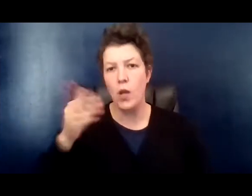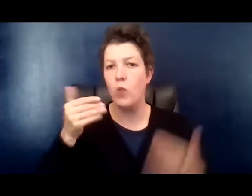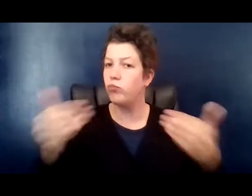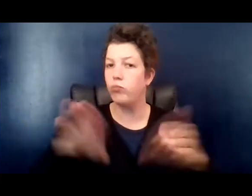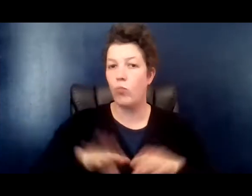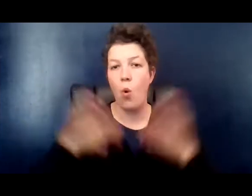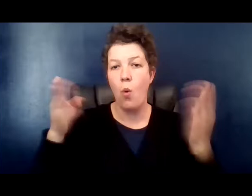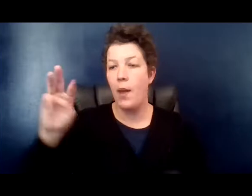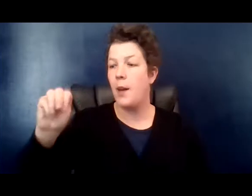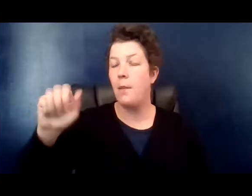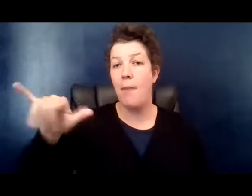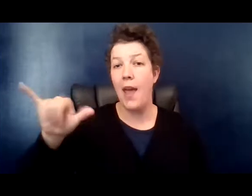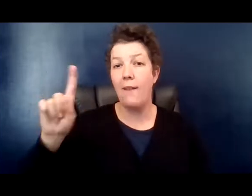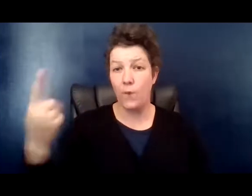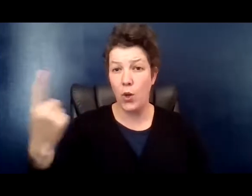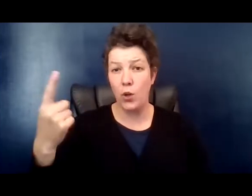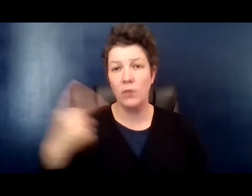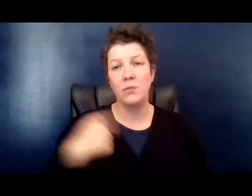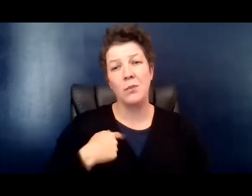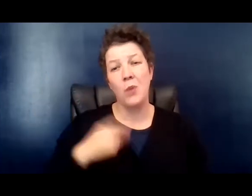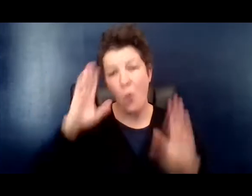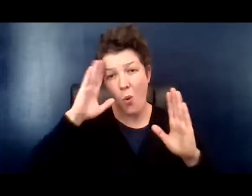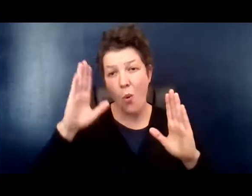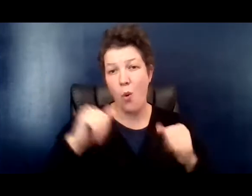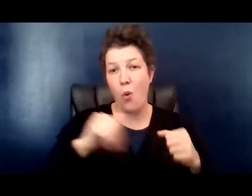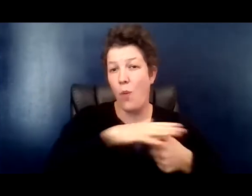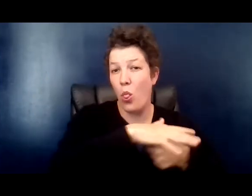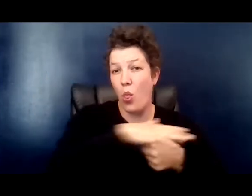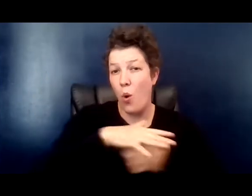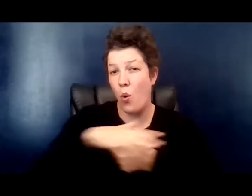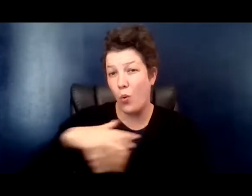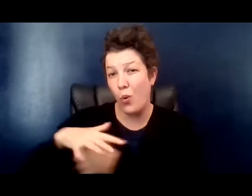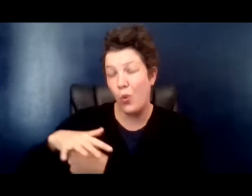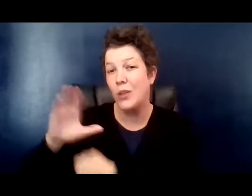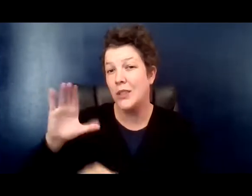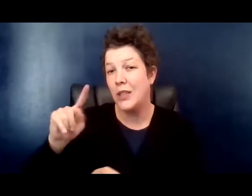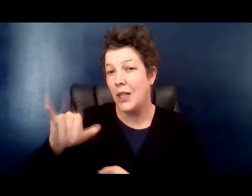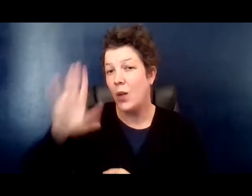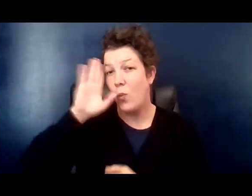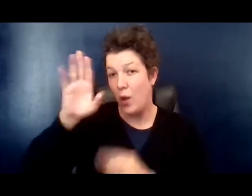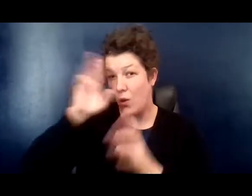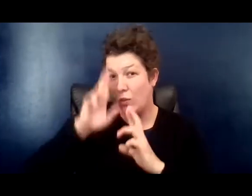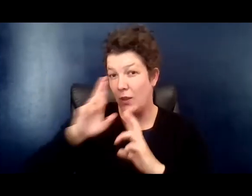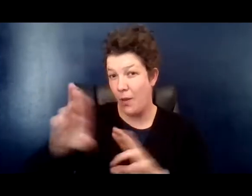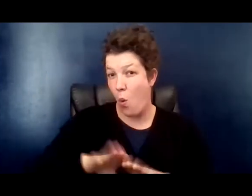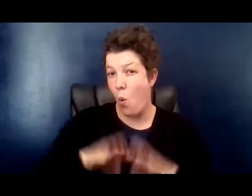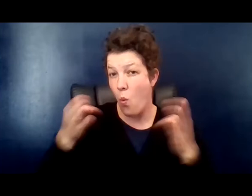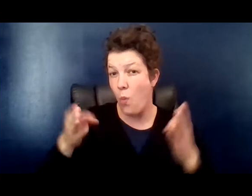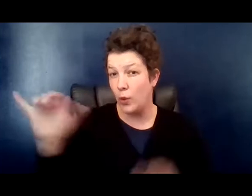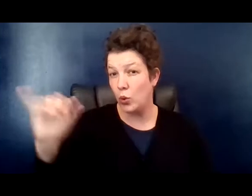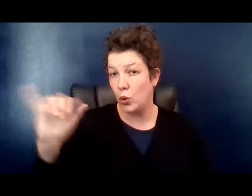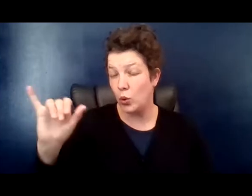well. We will continue to communicate with the federal, state, and our local groups and individuals as to